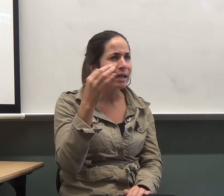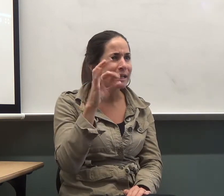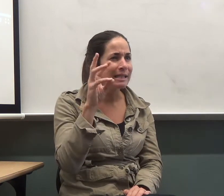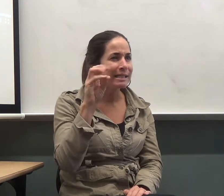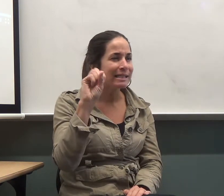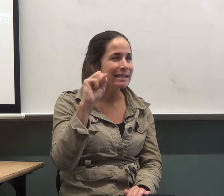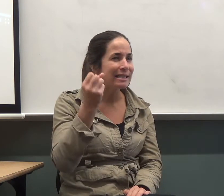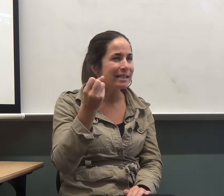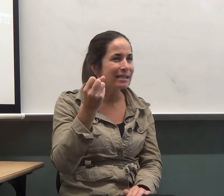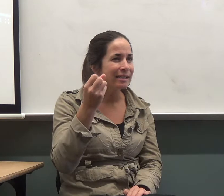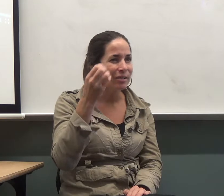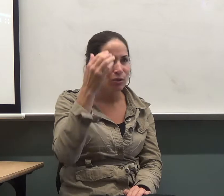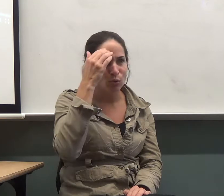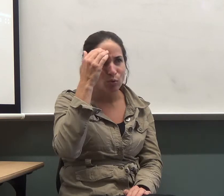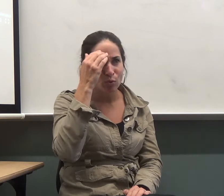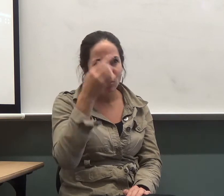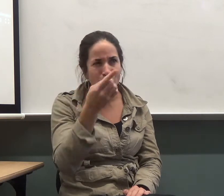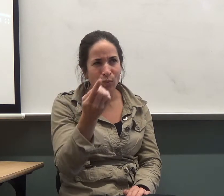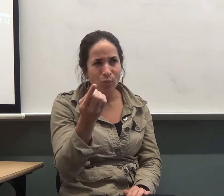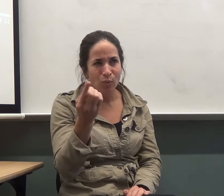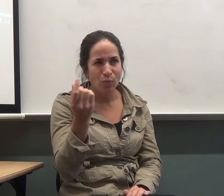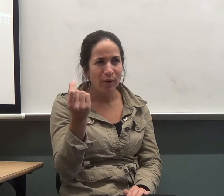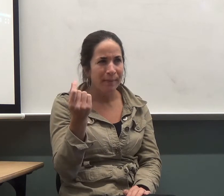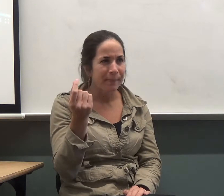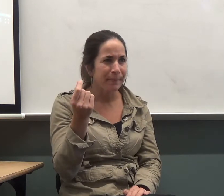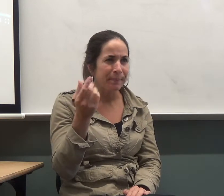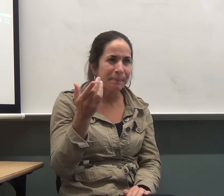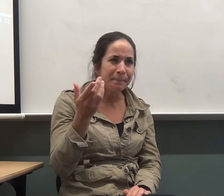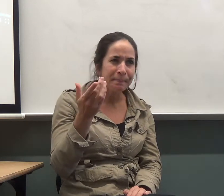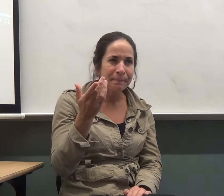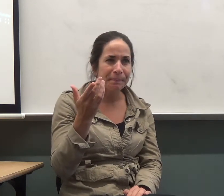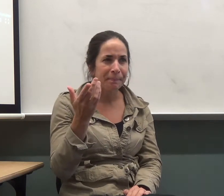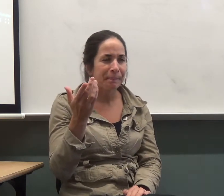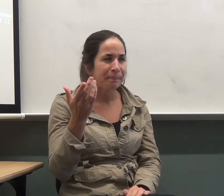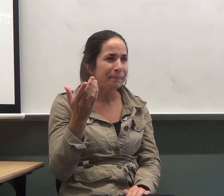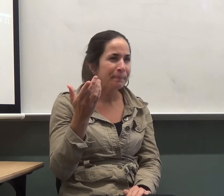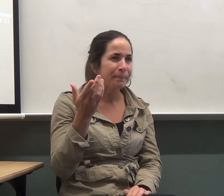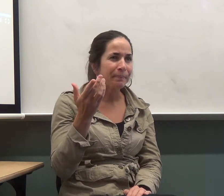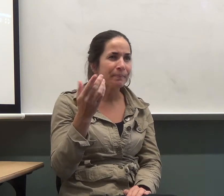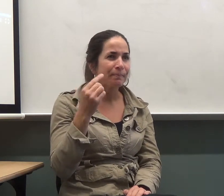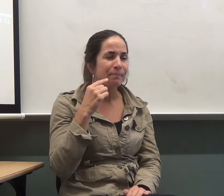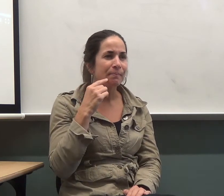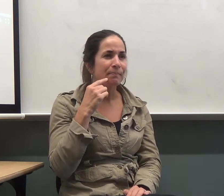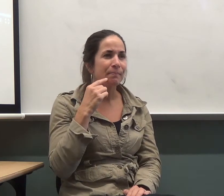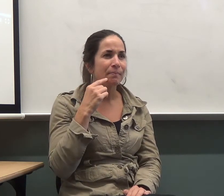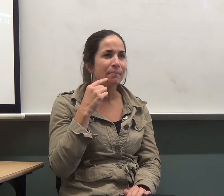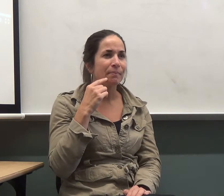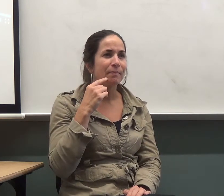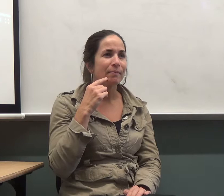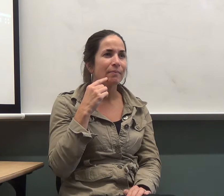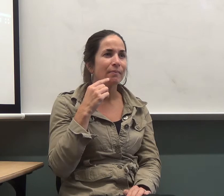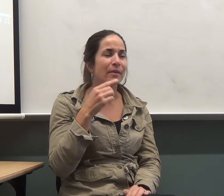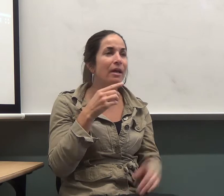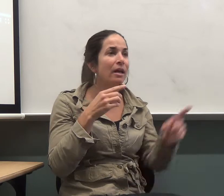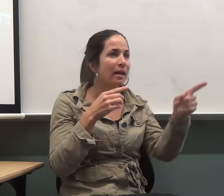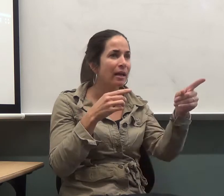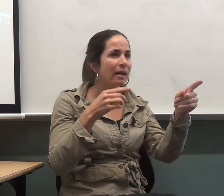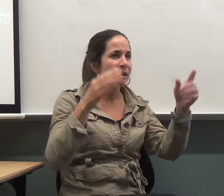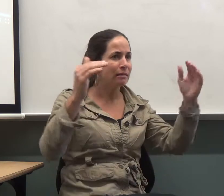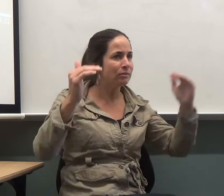than others because you were born a little later. I'm sorry, earlier. Technology wasn't that good. Yeah, technology wasn't that Their good. You're